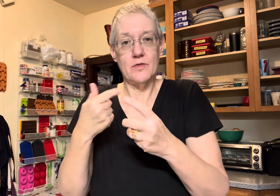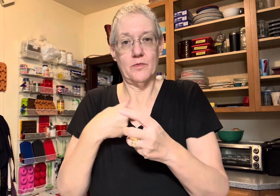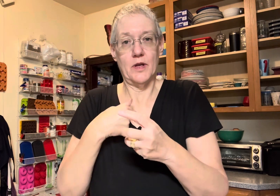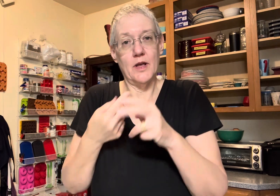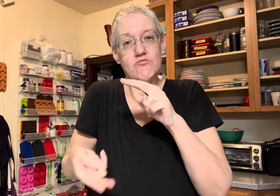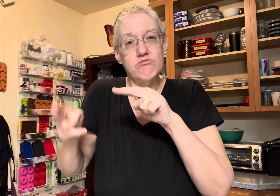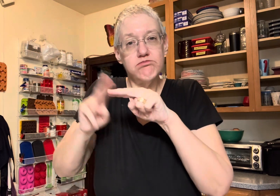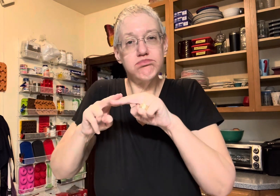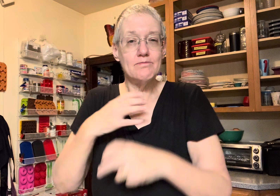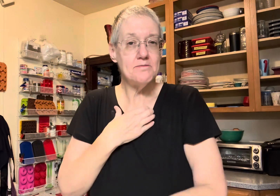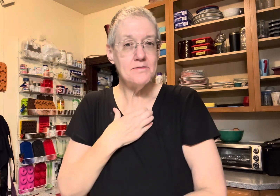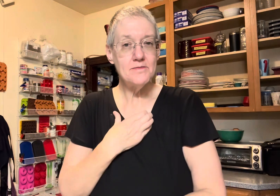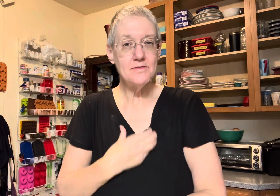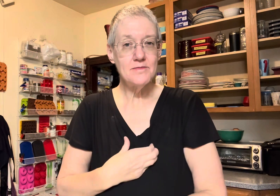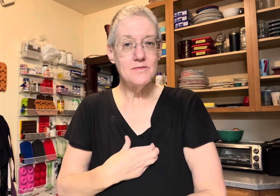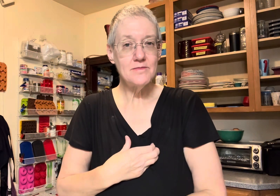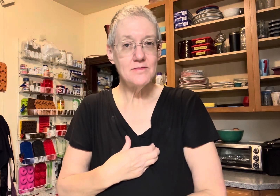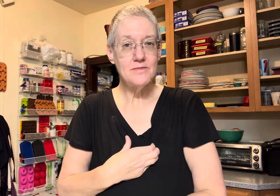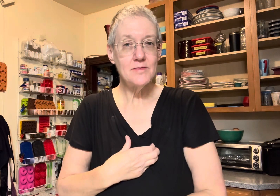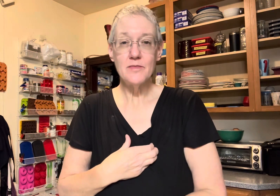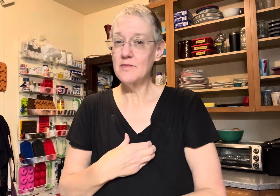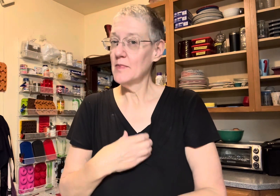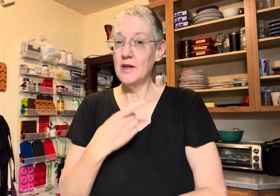up my cravings.